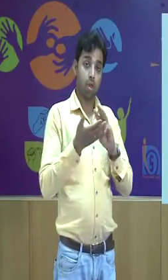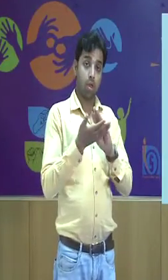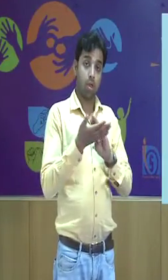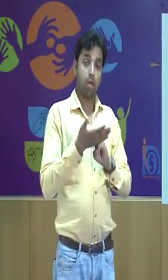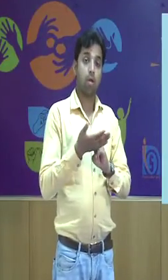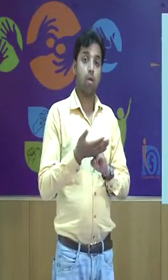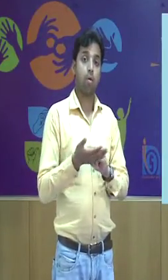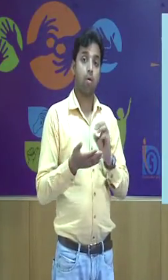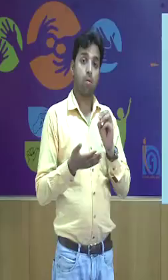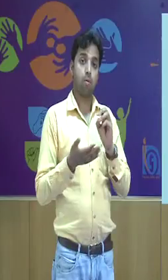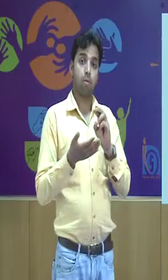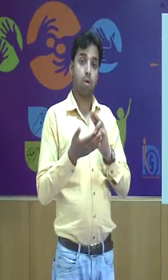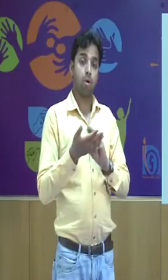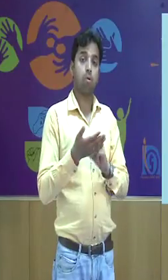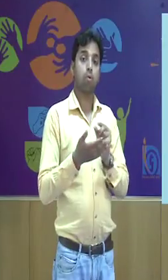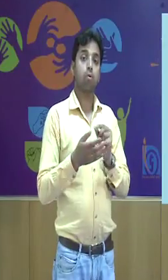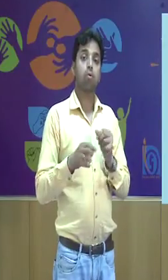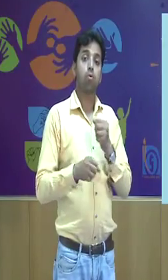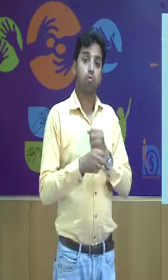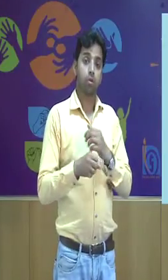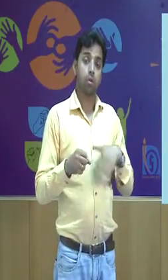monogamy has been practiced in India,